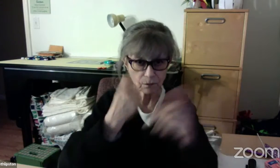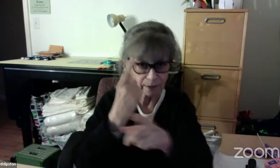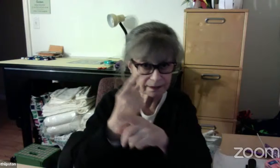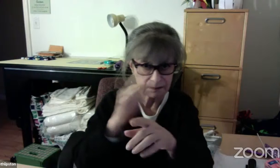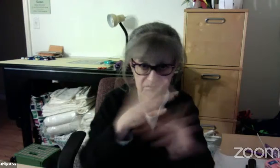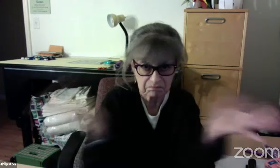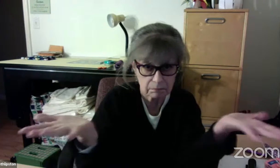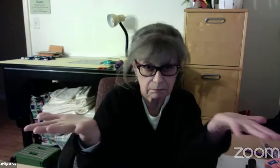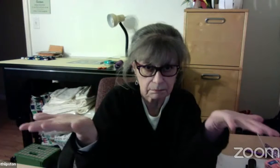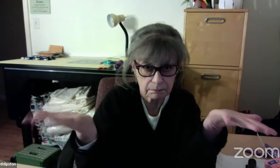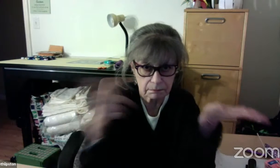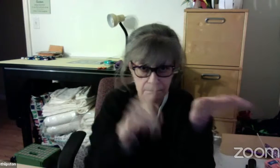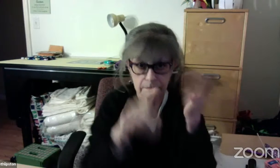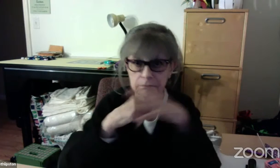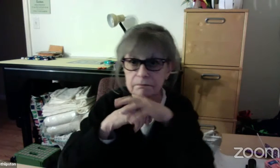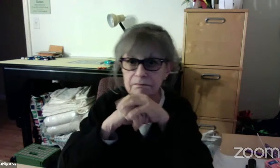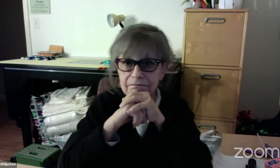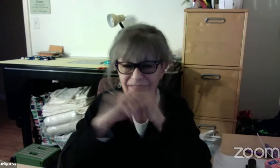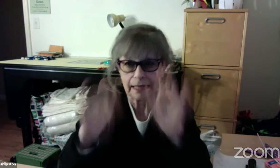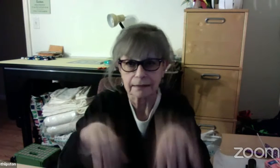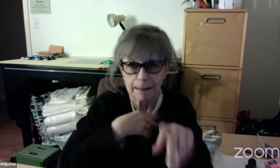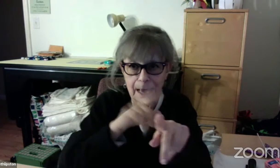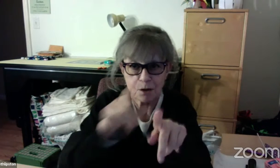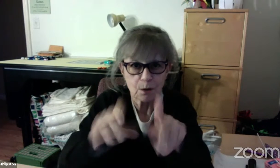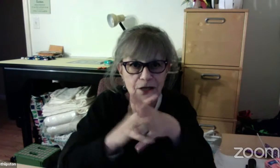mhm, mhm, mhm.